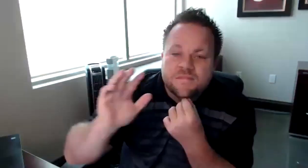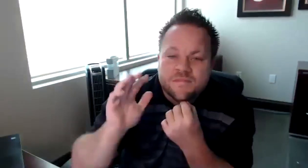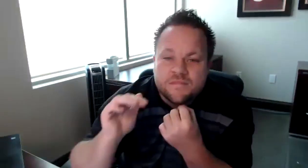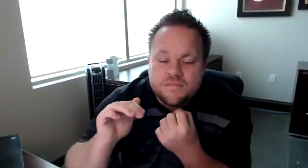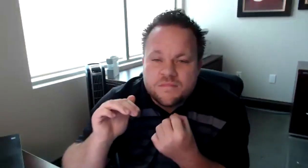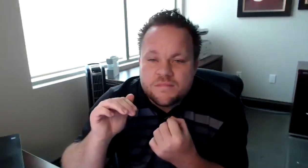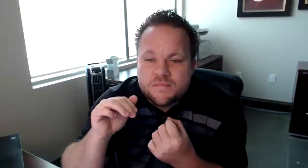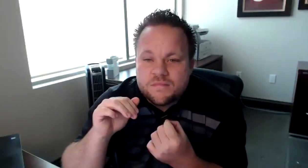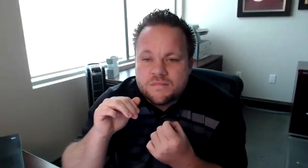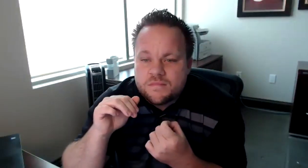okay,